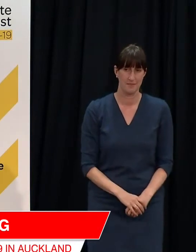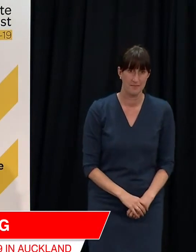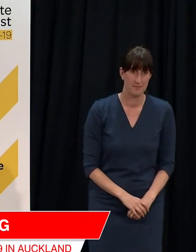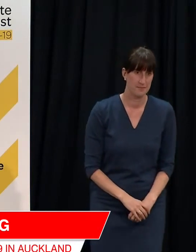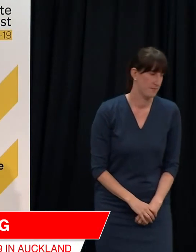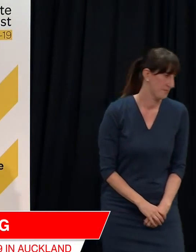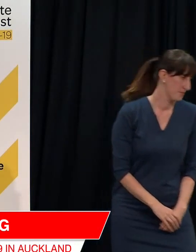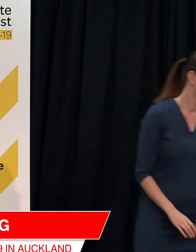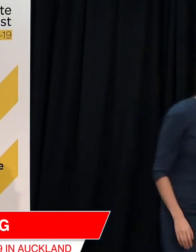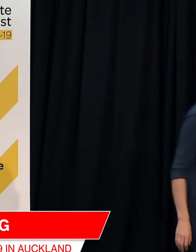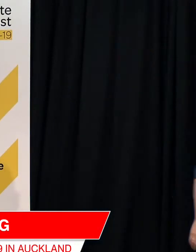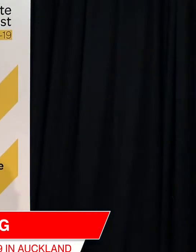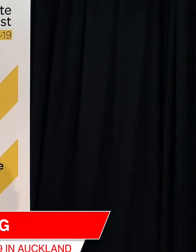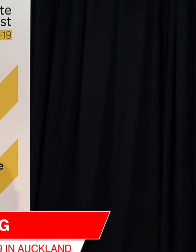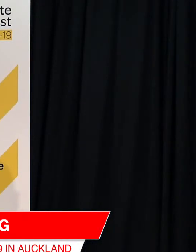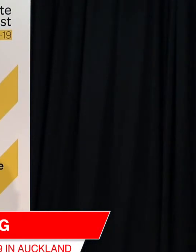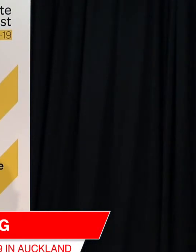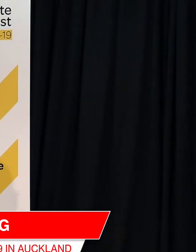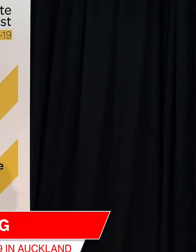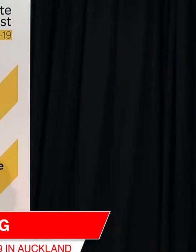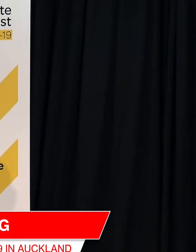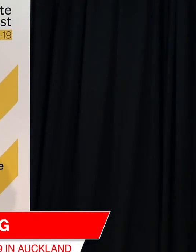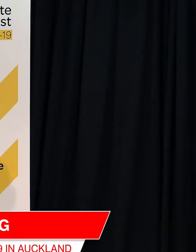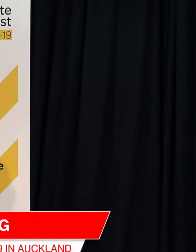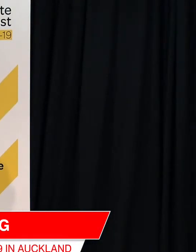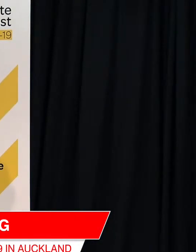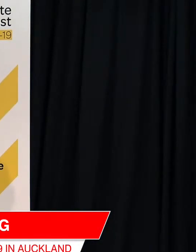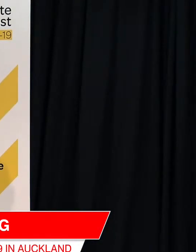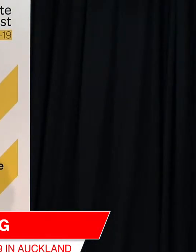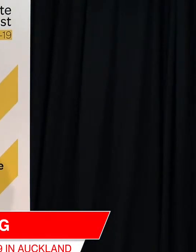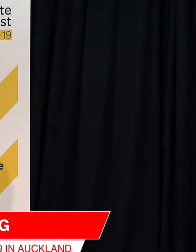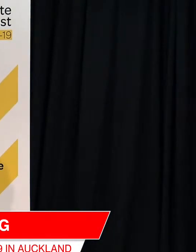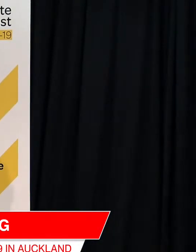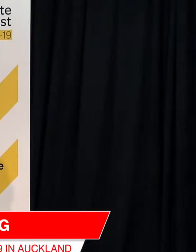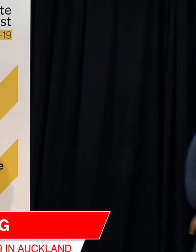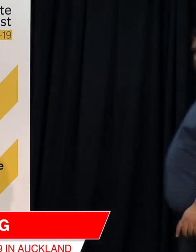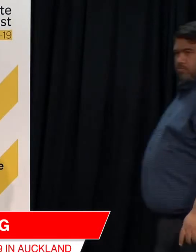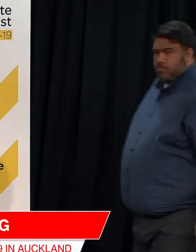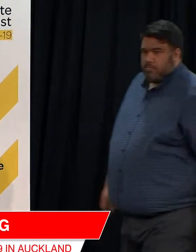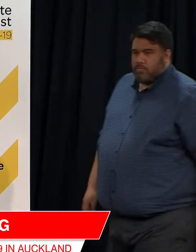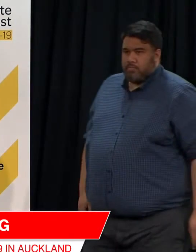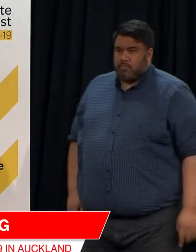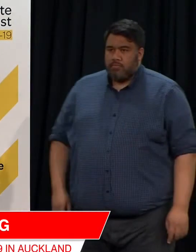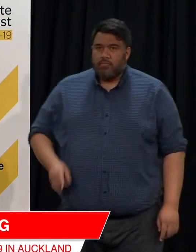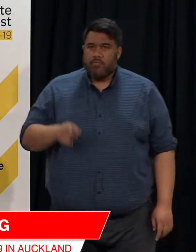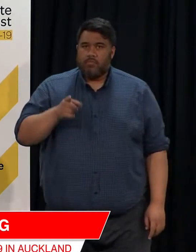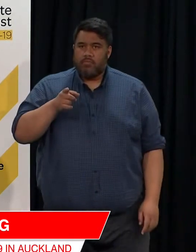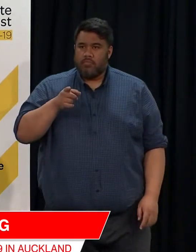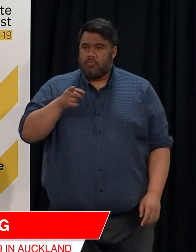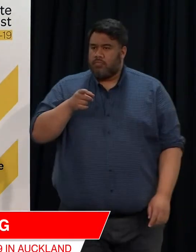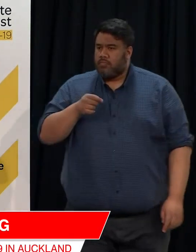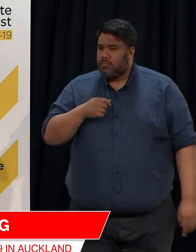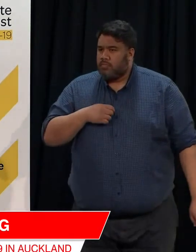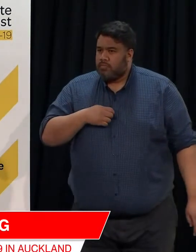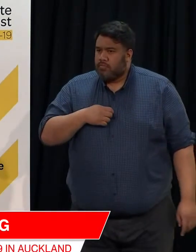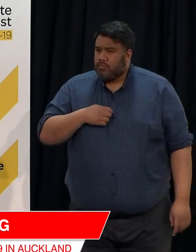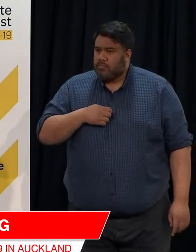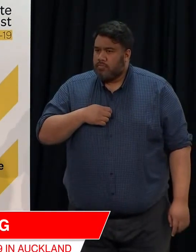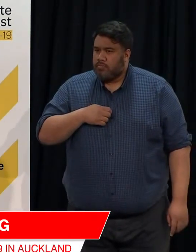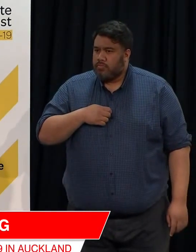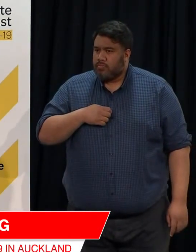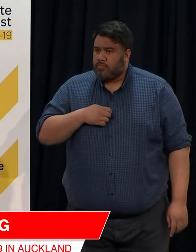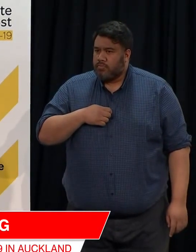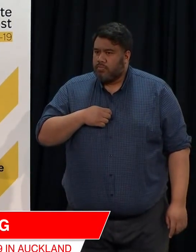numbers comes less people in MIQ. People are obviously leaving as they recover. Does that give hope to people in Australia and other places looking to